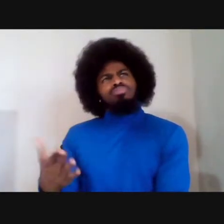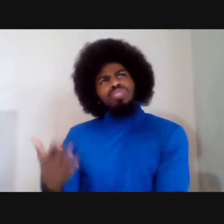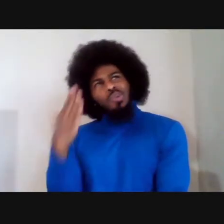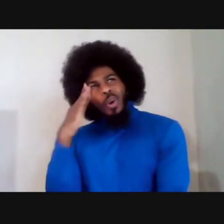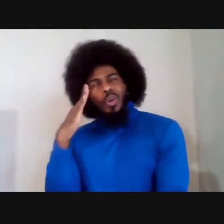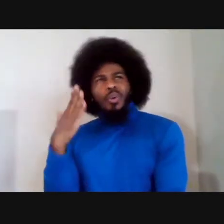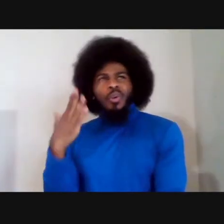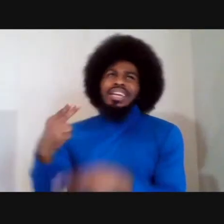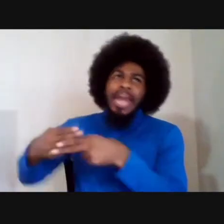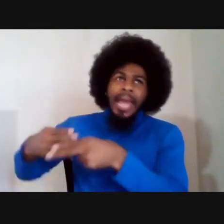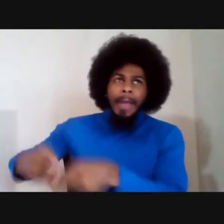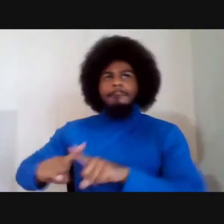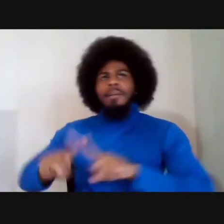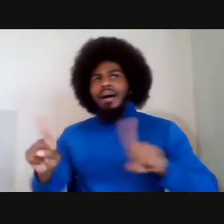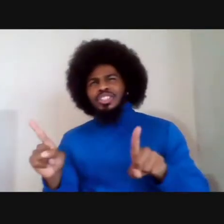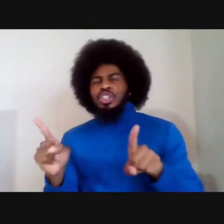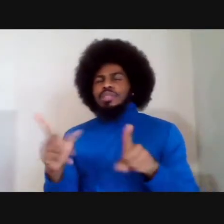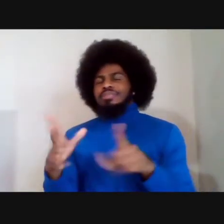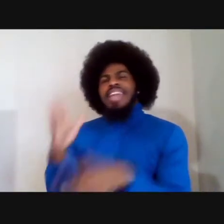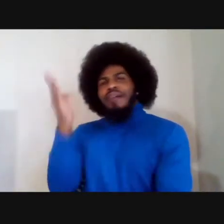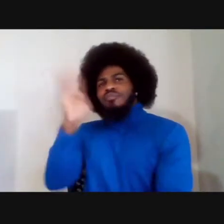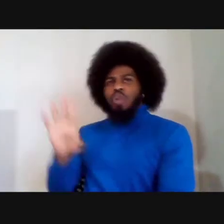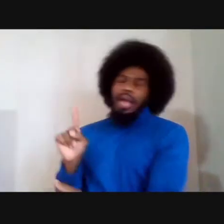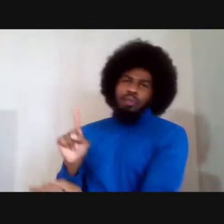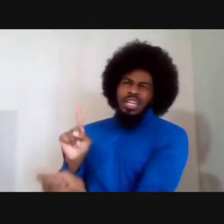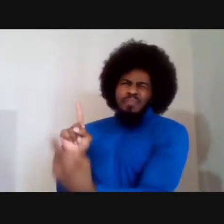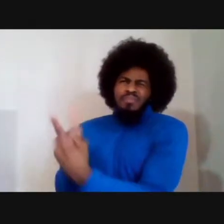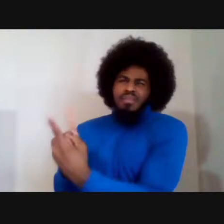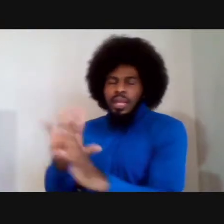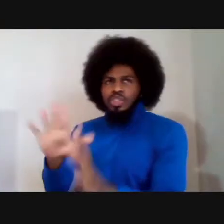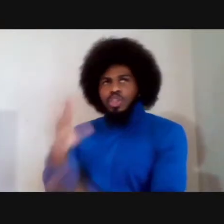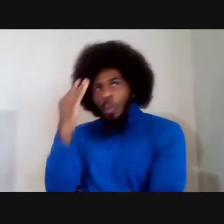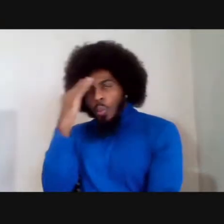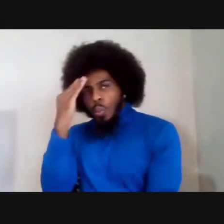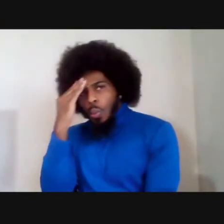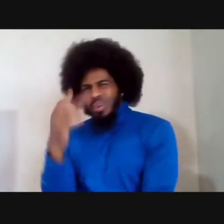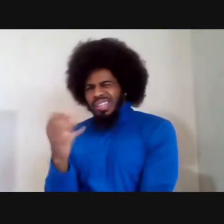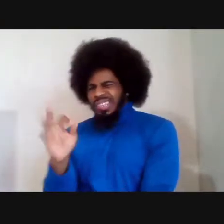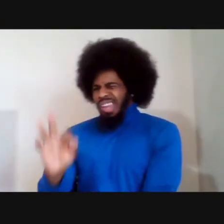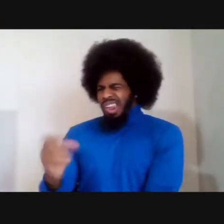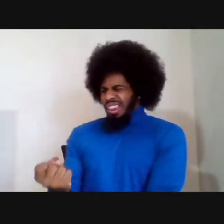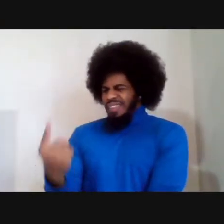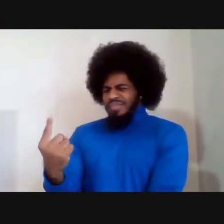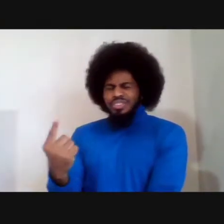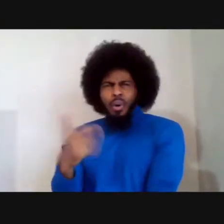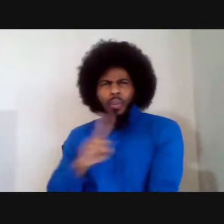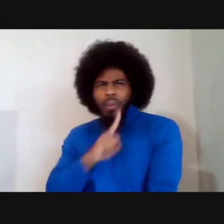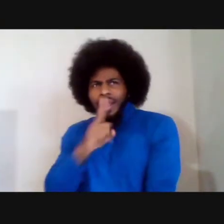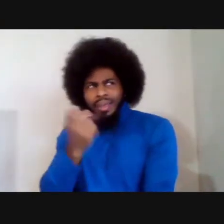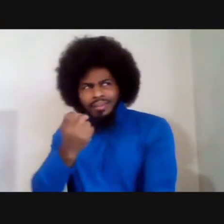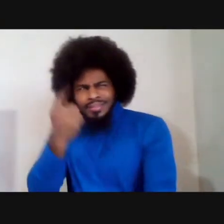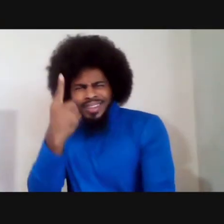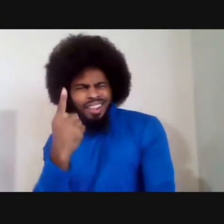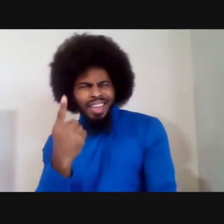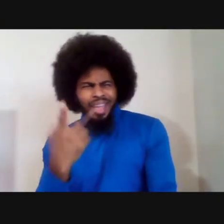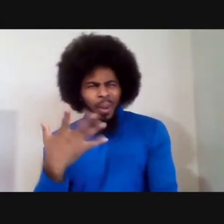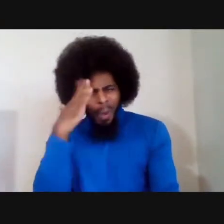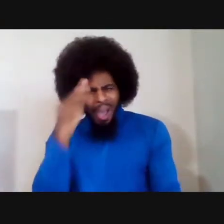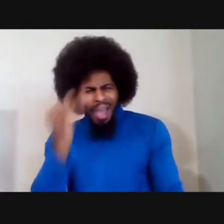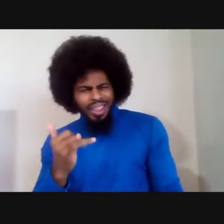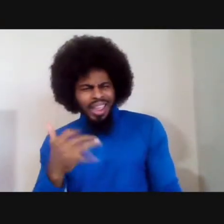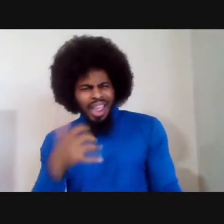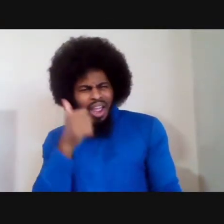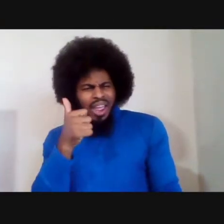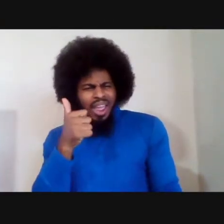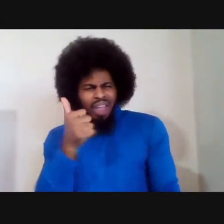it like that. Yeah. No, she doesn't know. She doesn't know what 9/11 is to the United States of America. She's like, why is everybody on my birthday? Like, she don't get it.